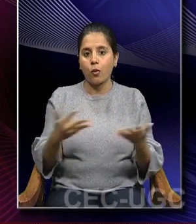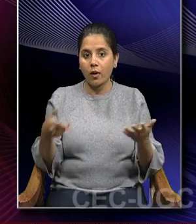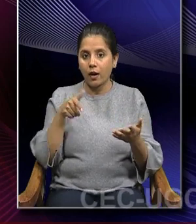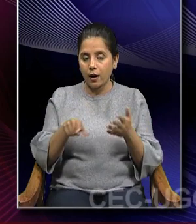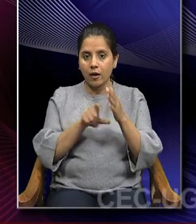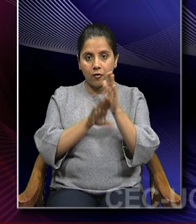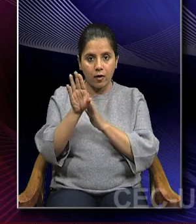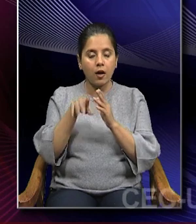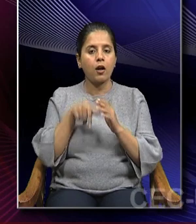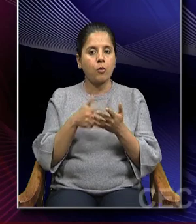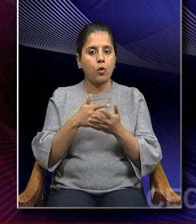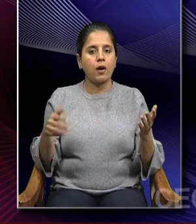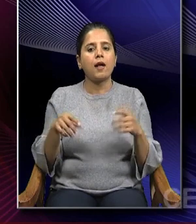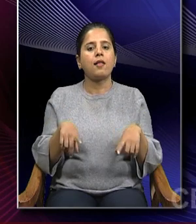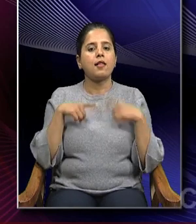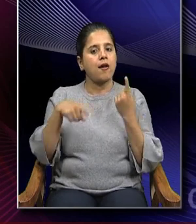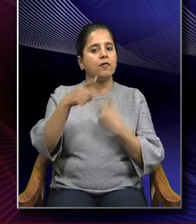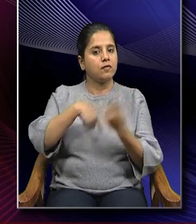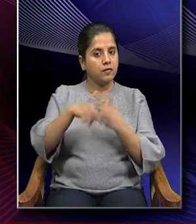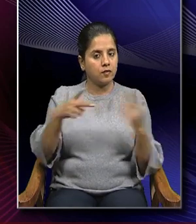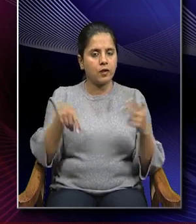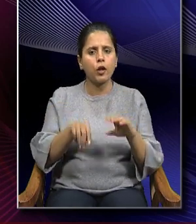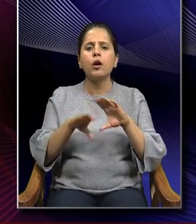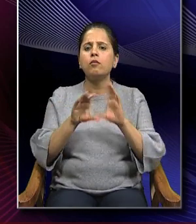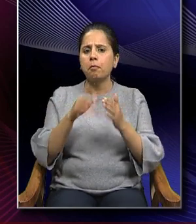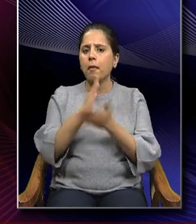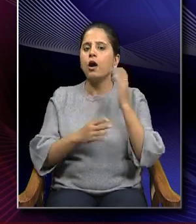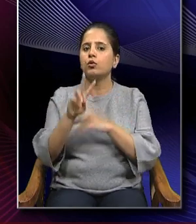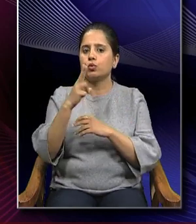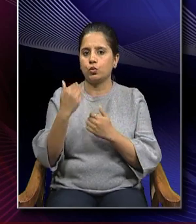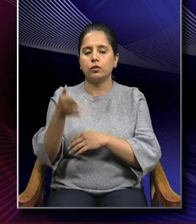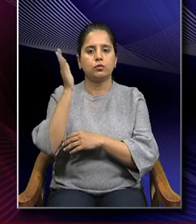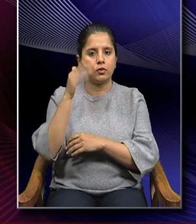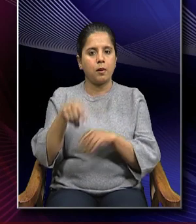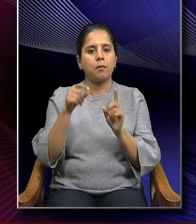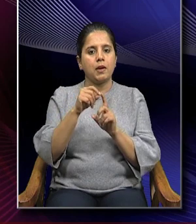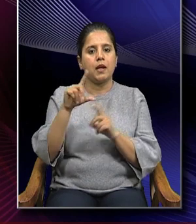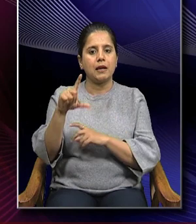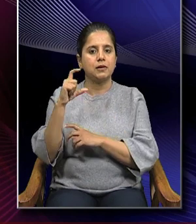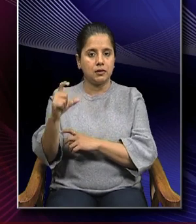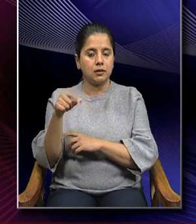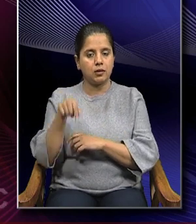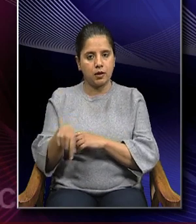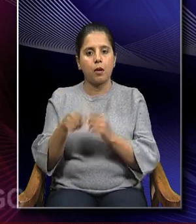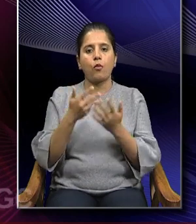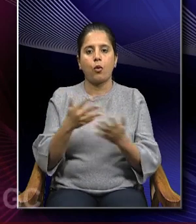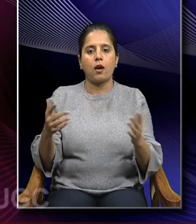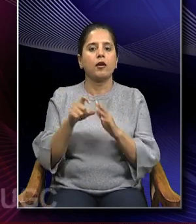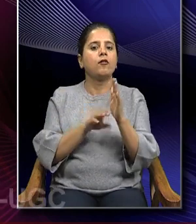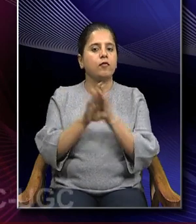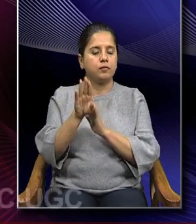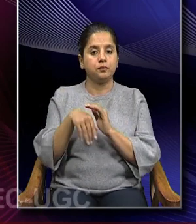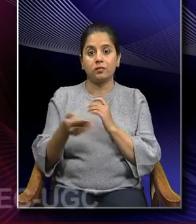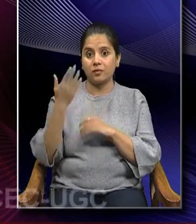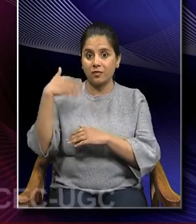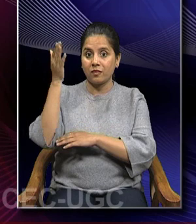and product life cycle. This is going to be part 2 of our lectures on PLC and product development. In the